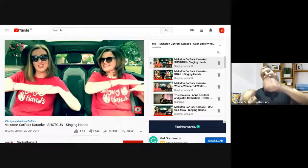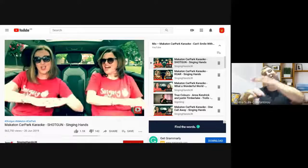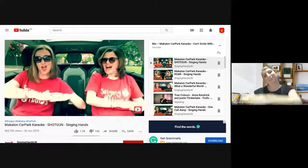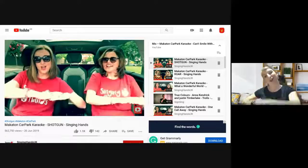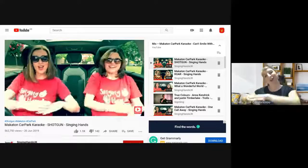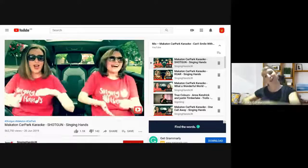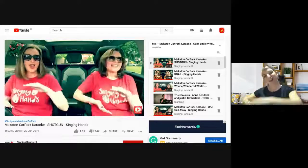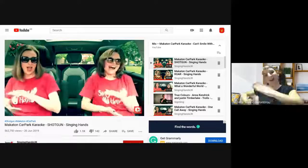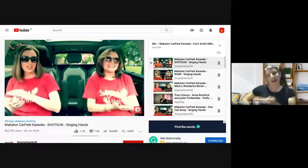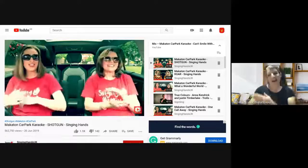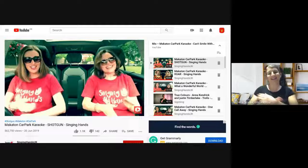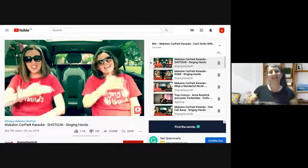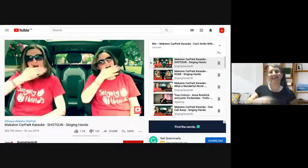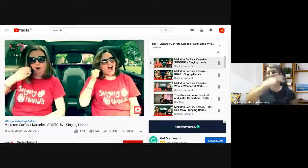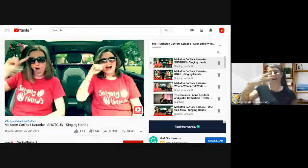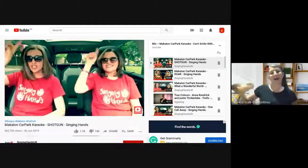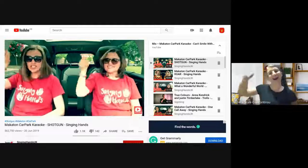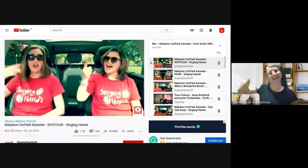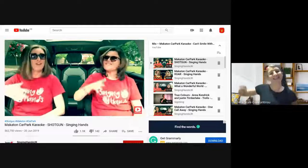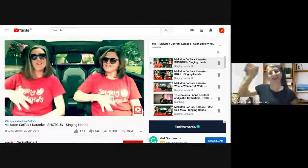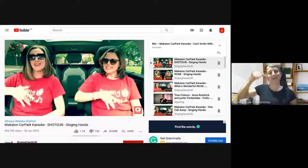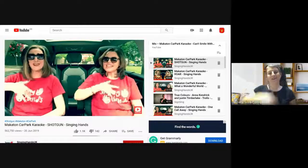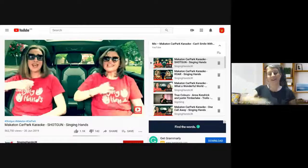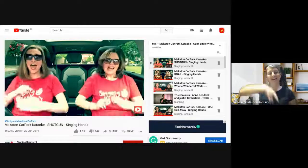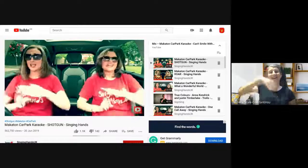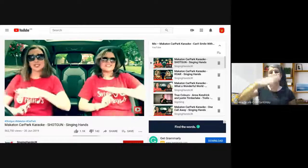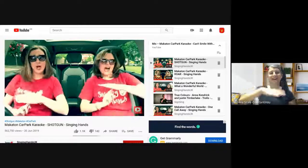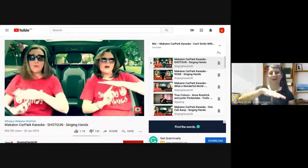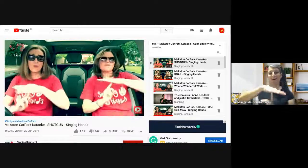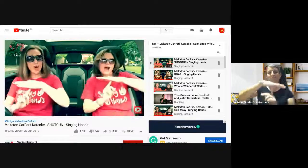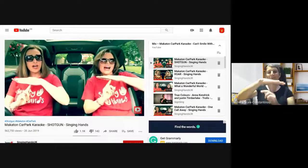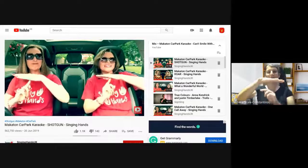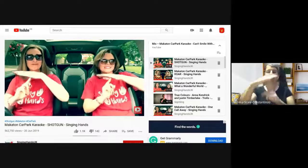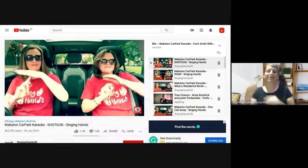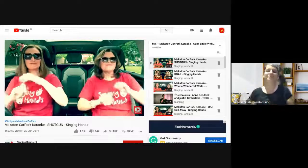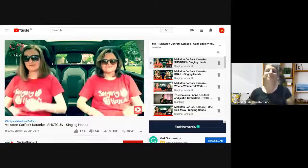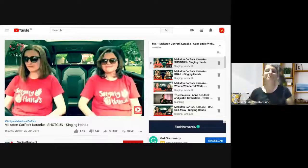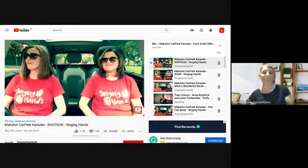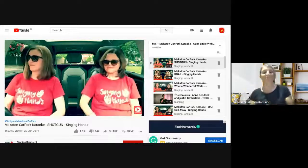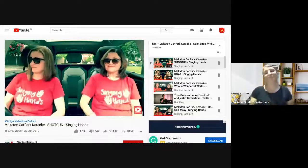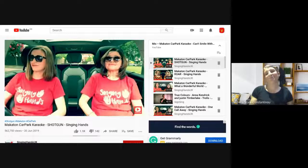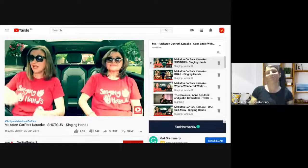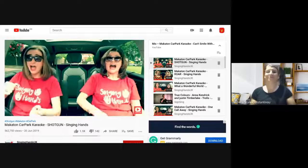be riding shotgun underneath the hot sun, feeling like someone.